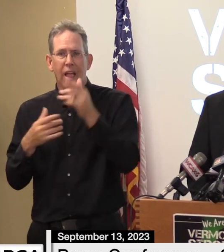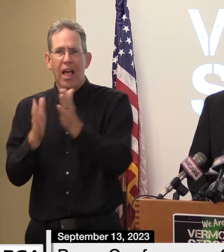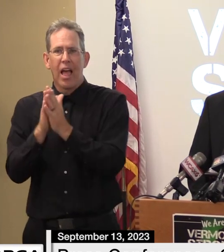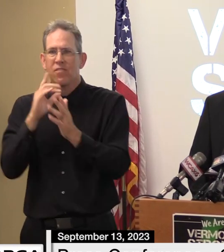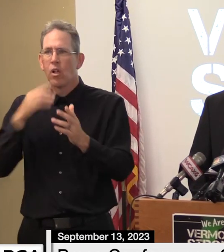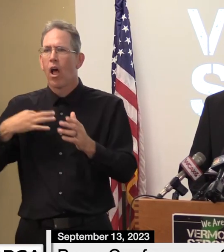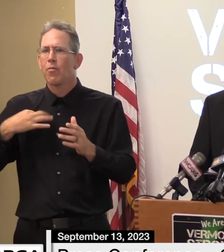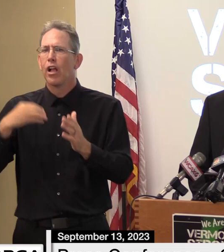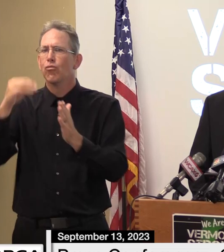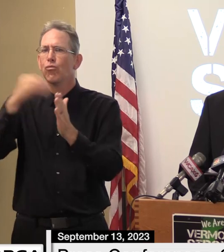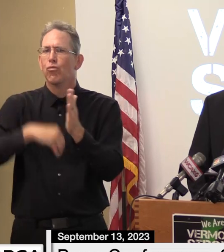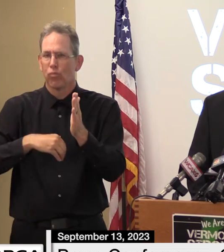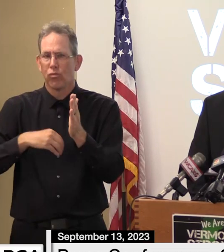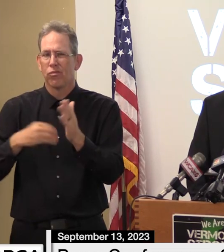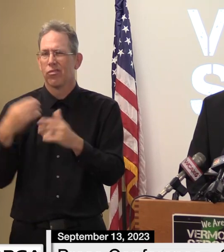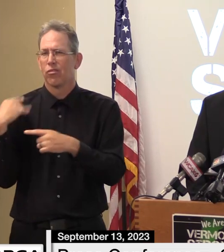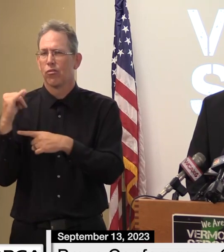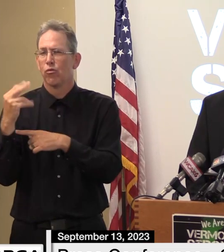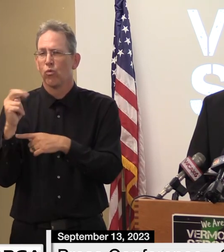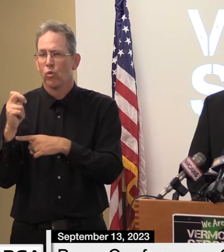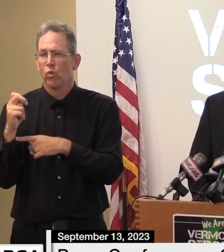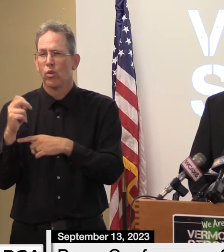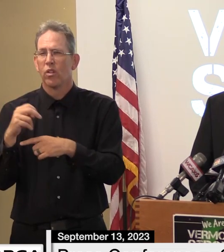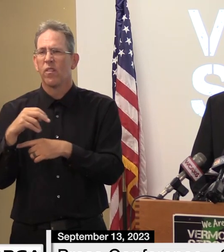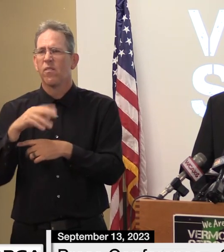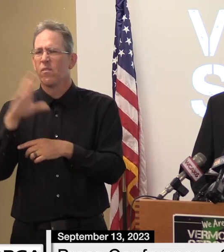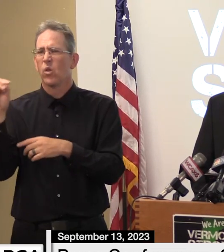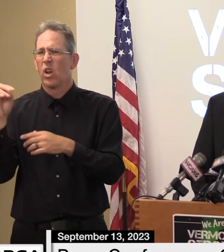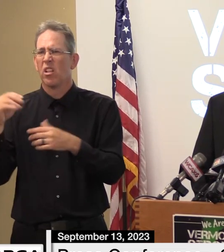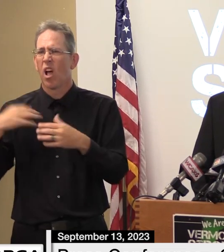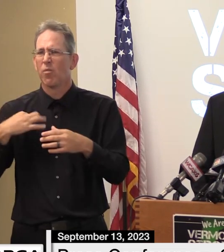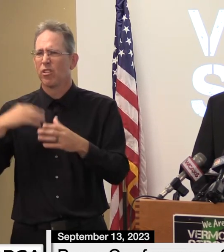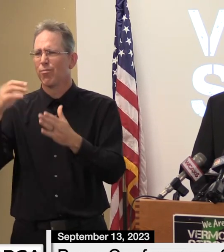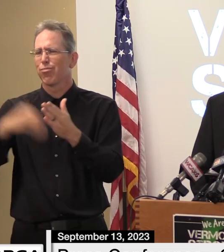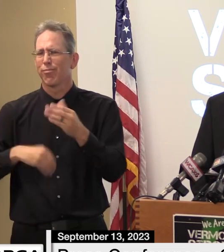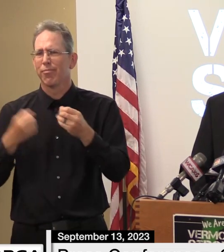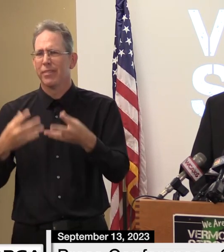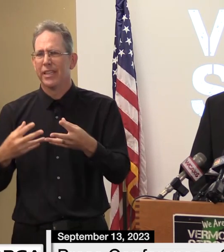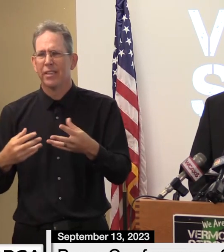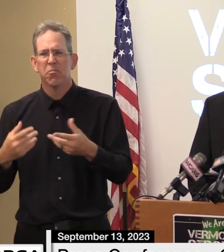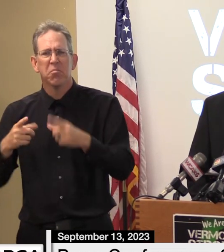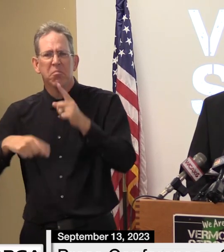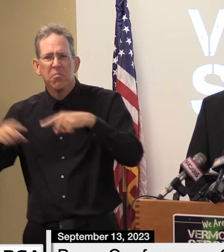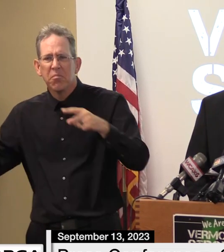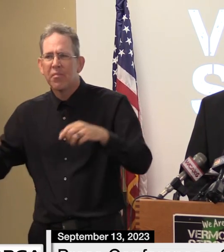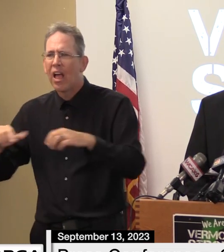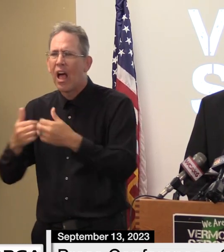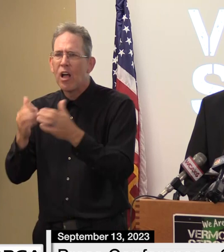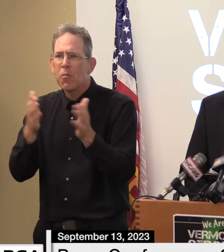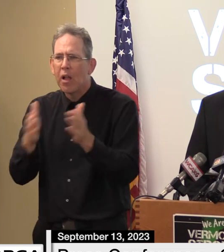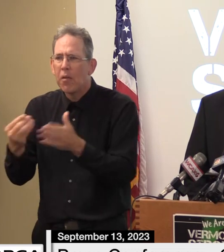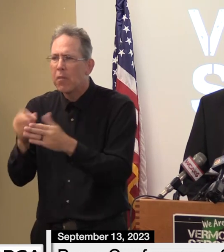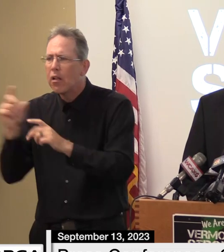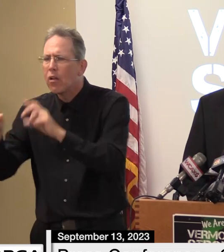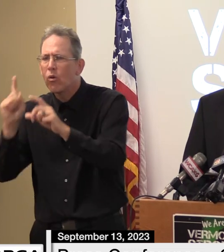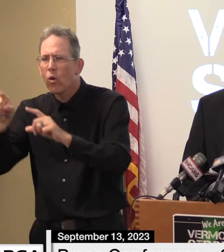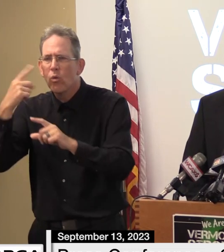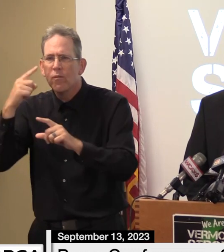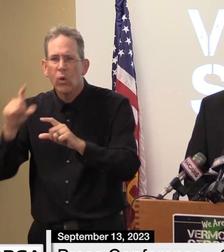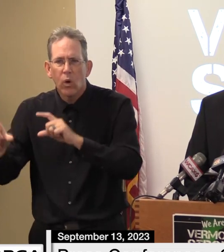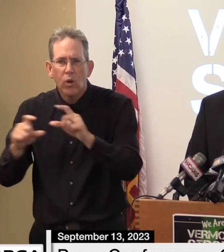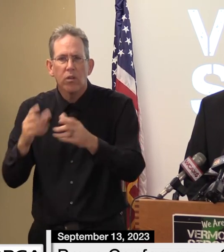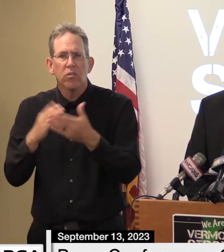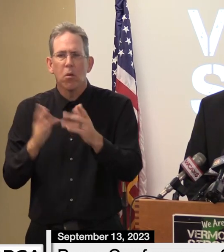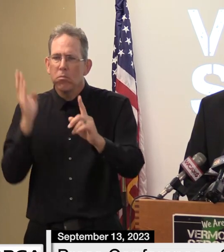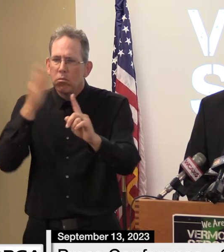June. You know, we received 40 plus applications that all had various ways that they planned on investing the money. Some of them were direct projects,